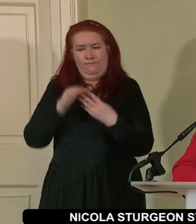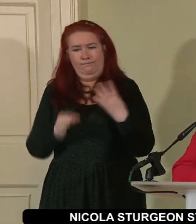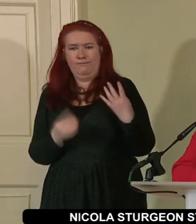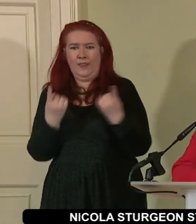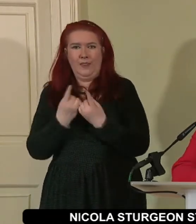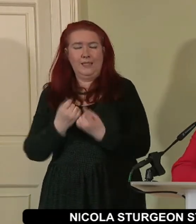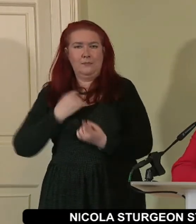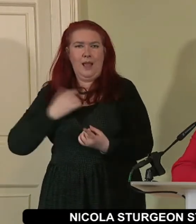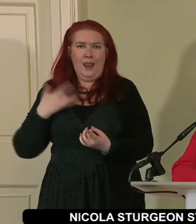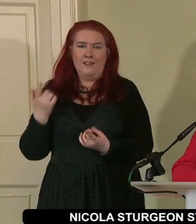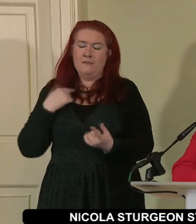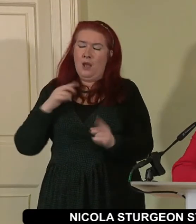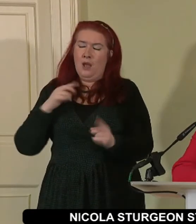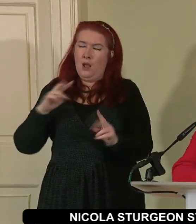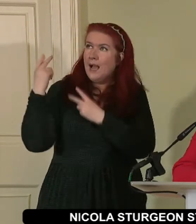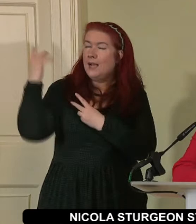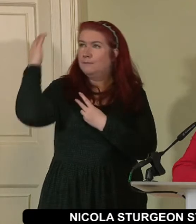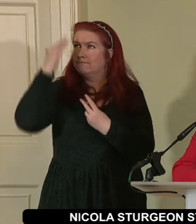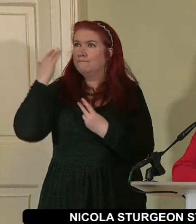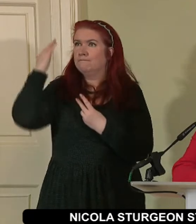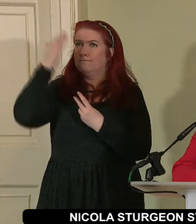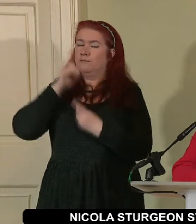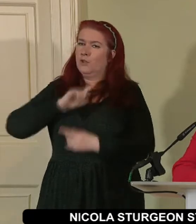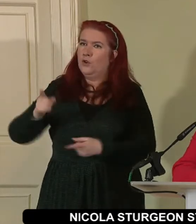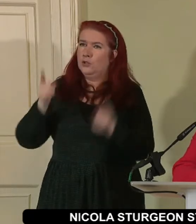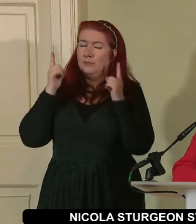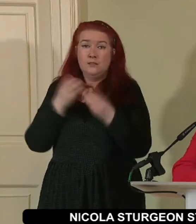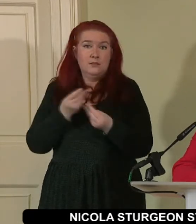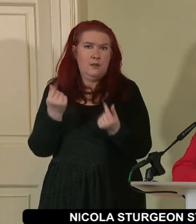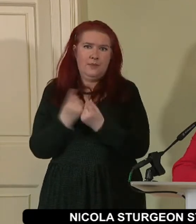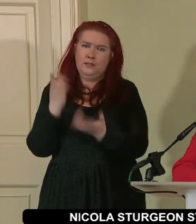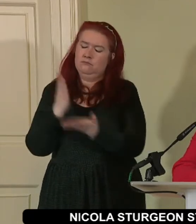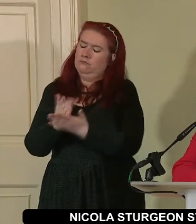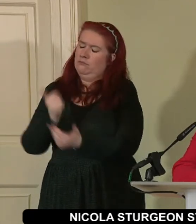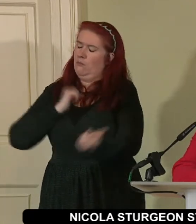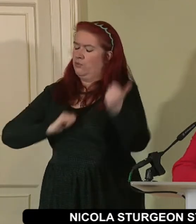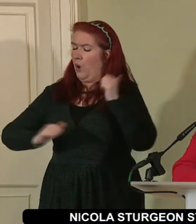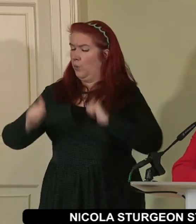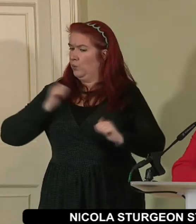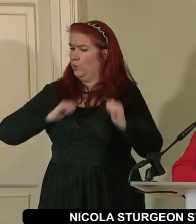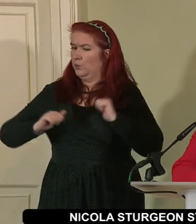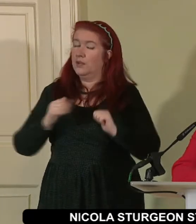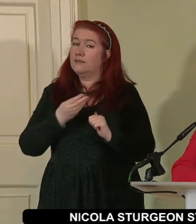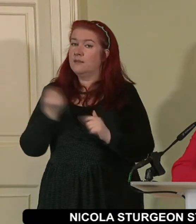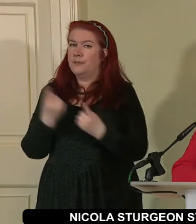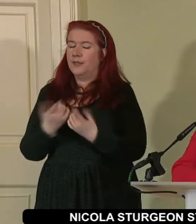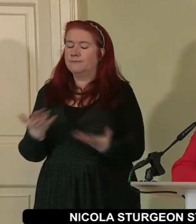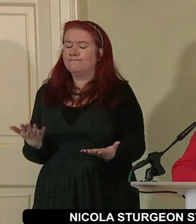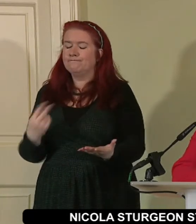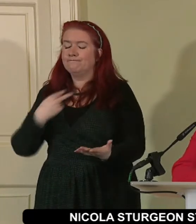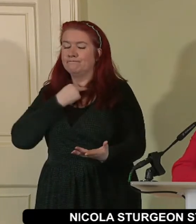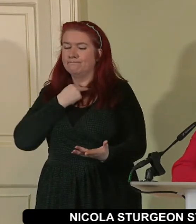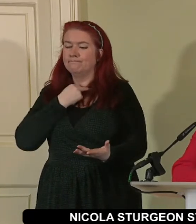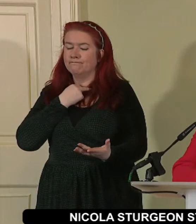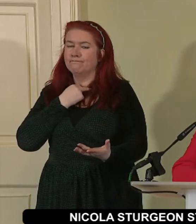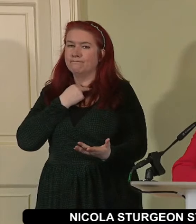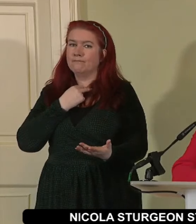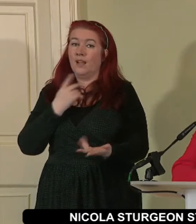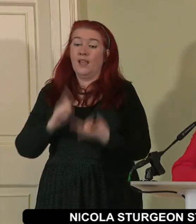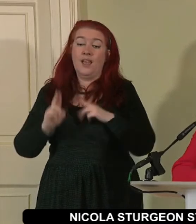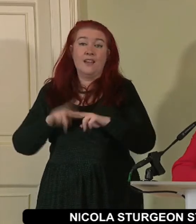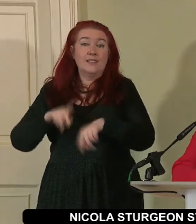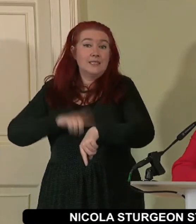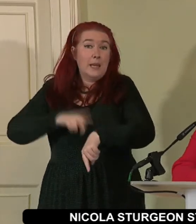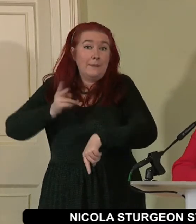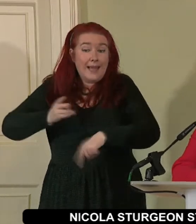I reflect on my time as First Minister, there'll be things I am hugely proud of and things that I regret. And if I had my time again, I might